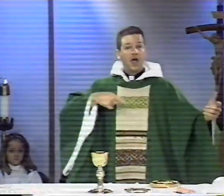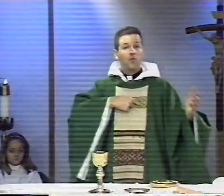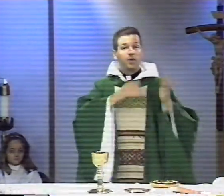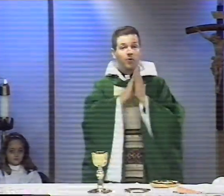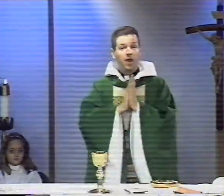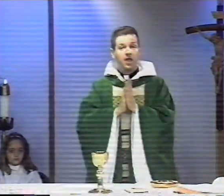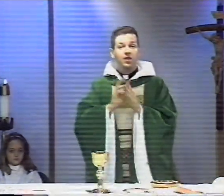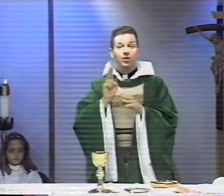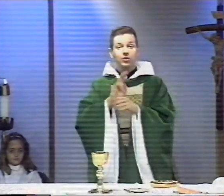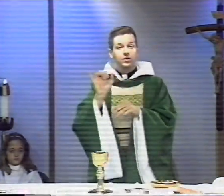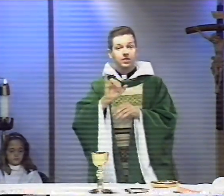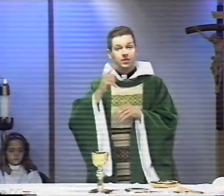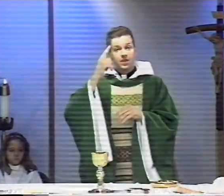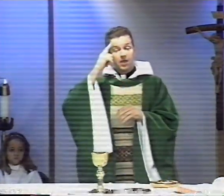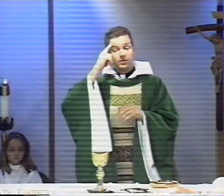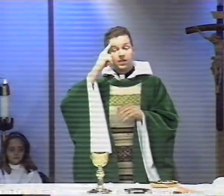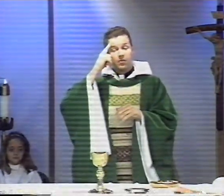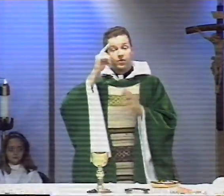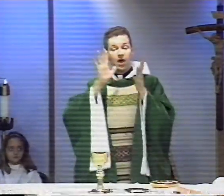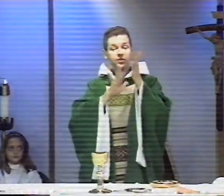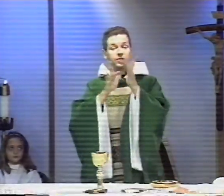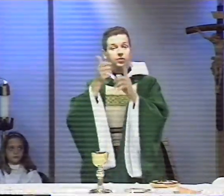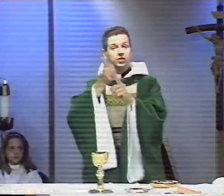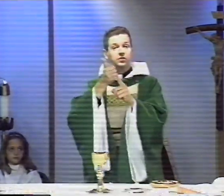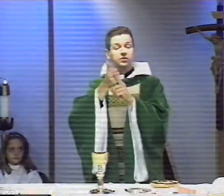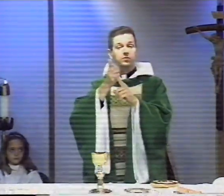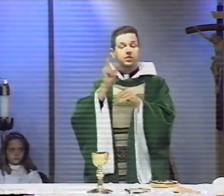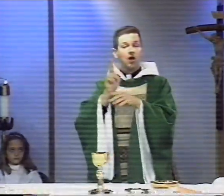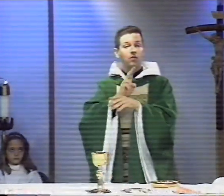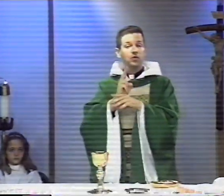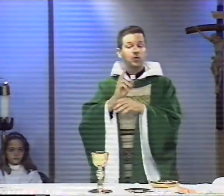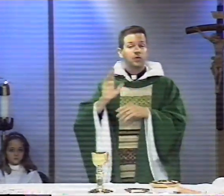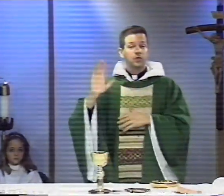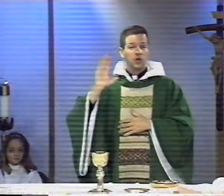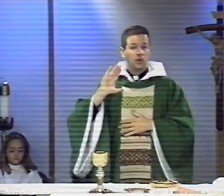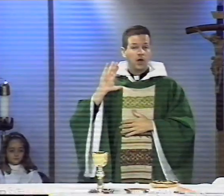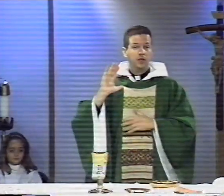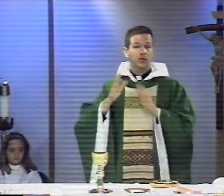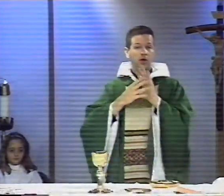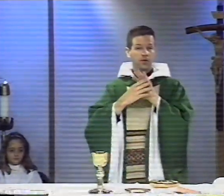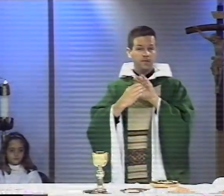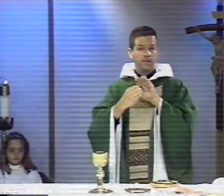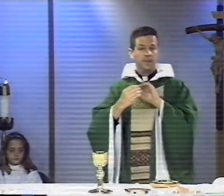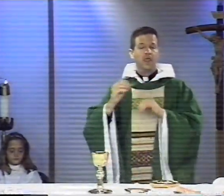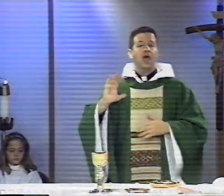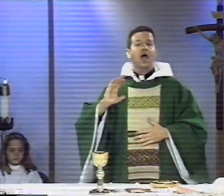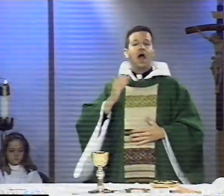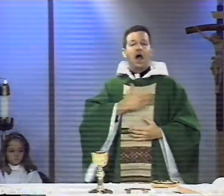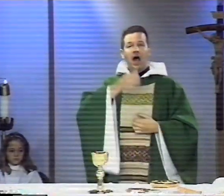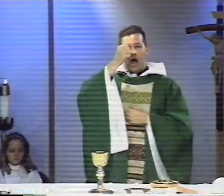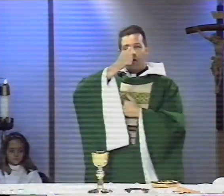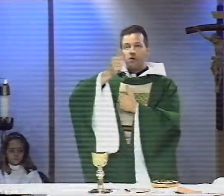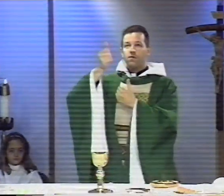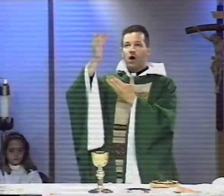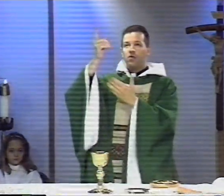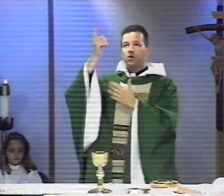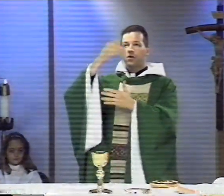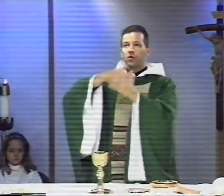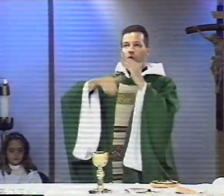We pray using the same thoughts that Jesus himself used so long ago. Our Father, who